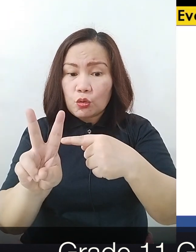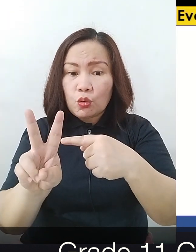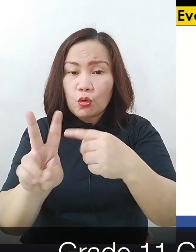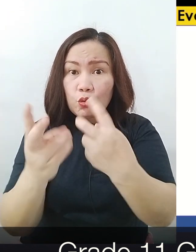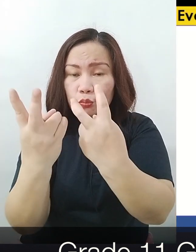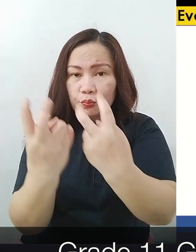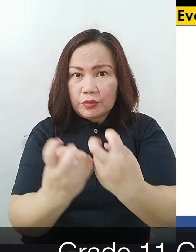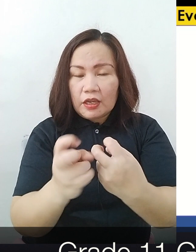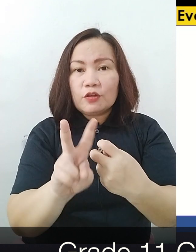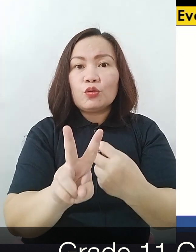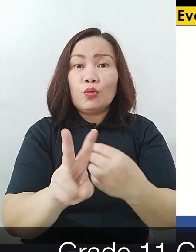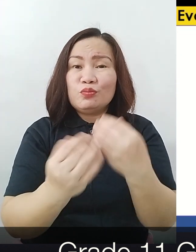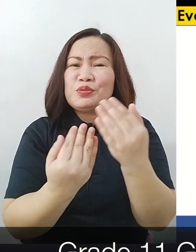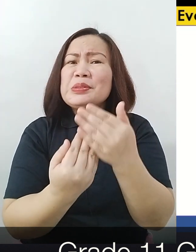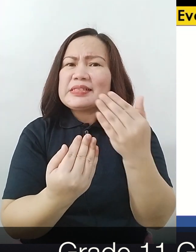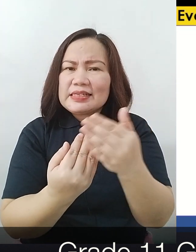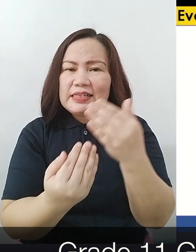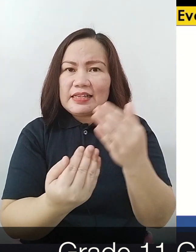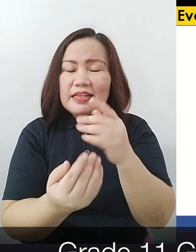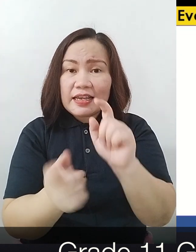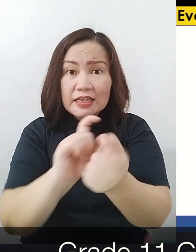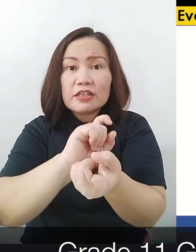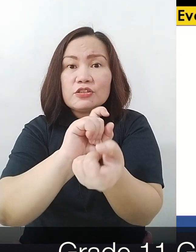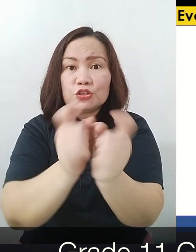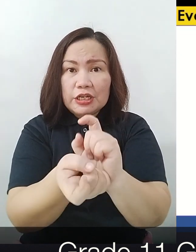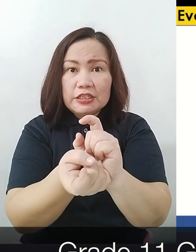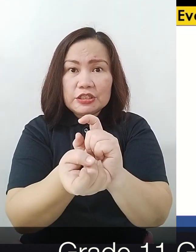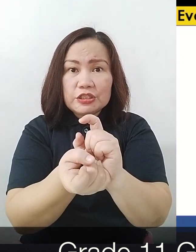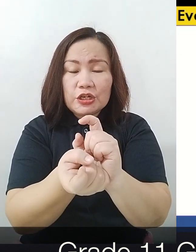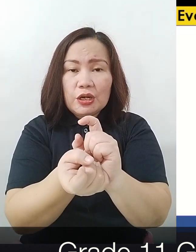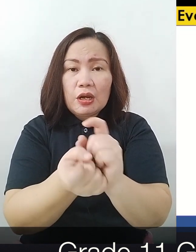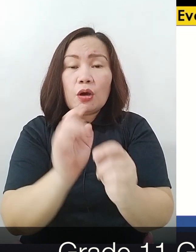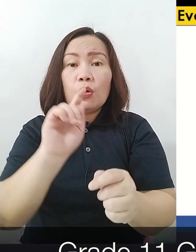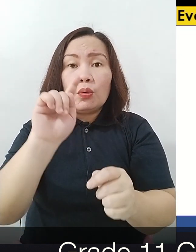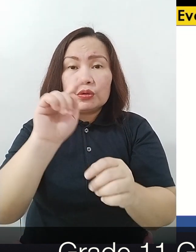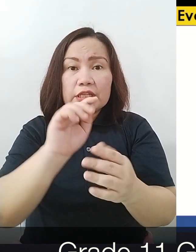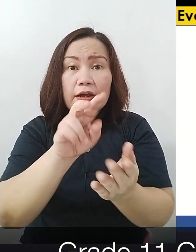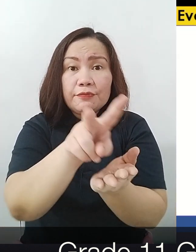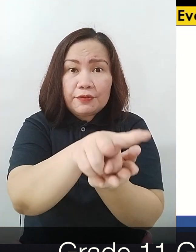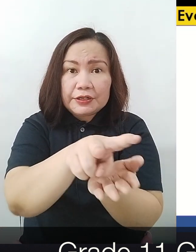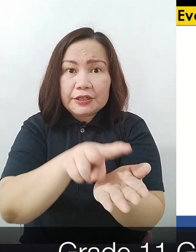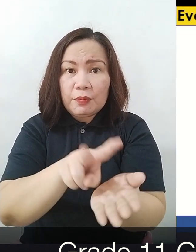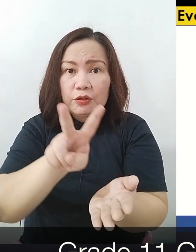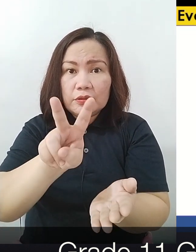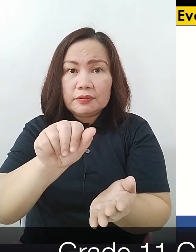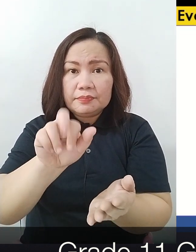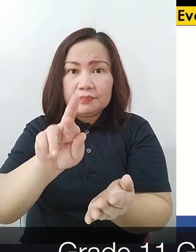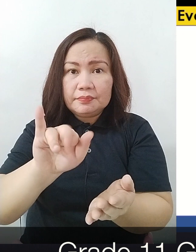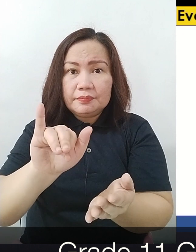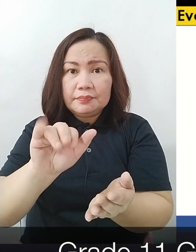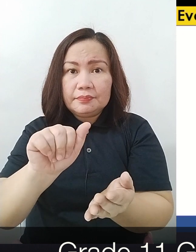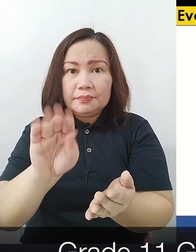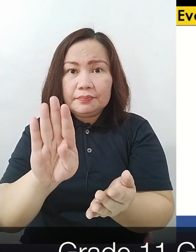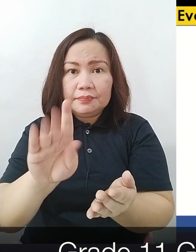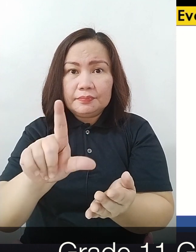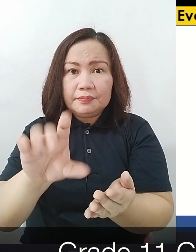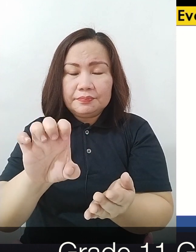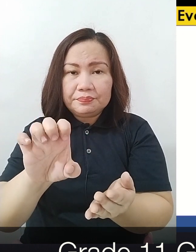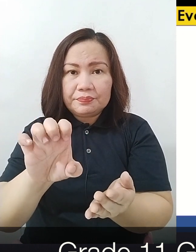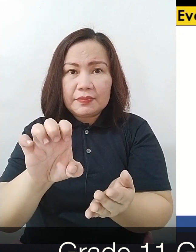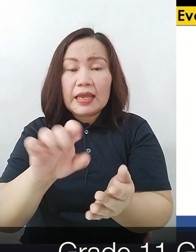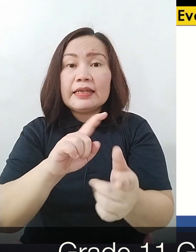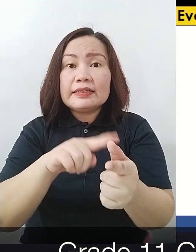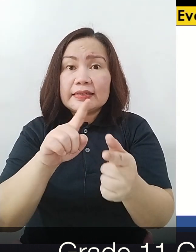Okay? Medyo madali lang, di ba? Papalitan lang natin yung variable and then perform the operation. Ganyan